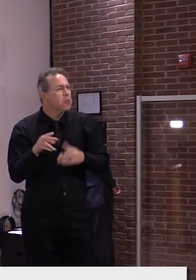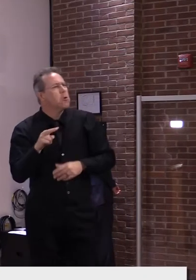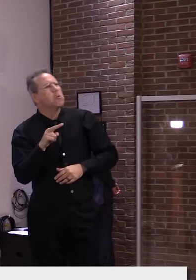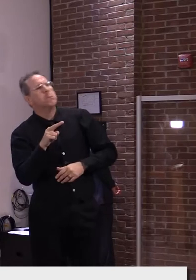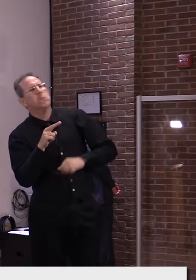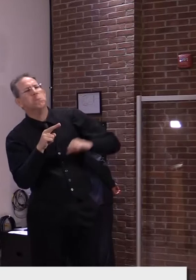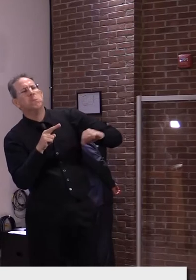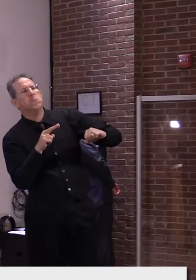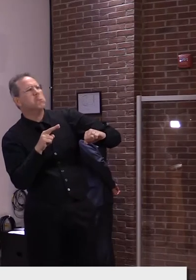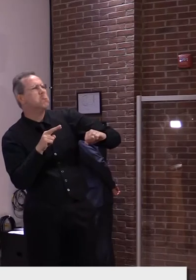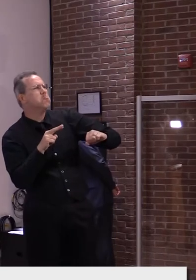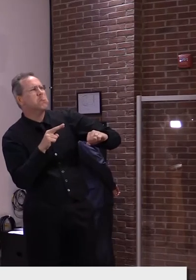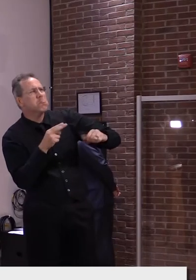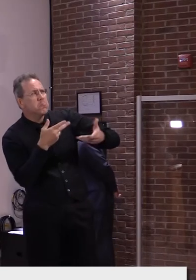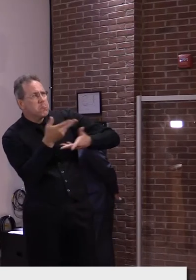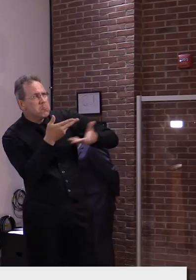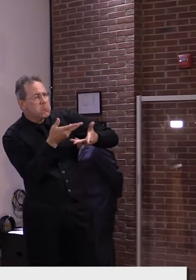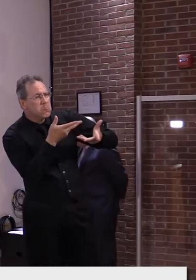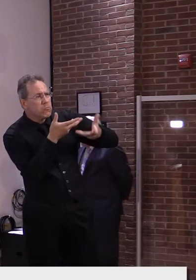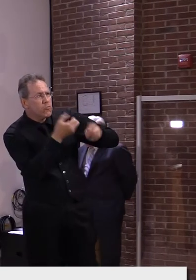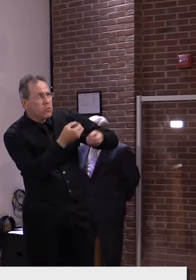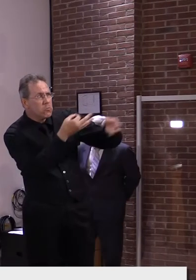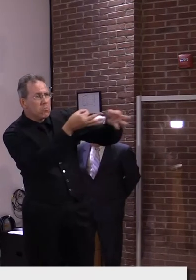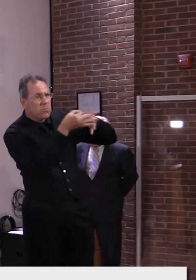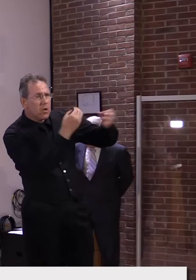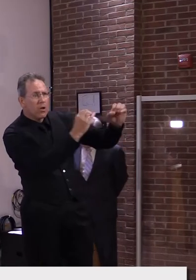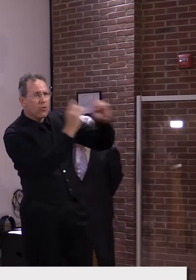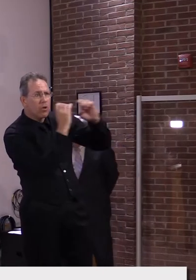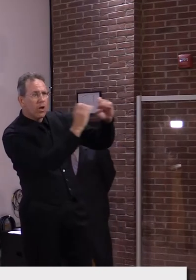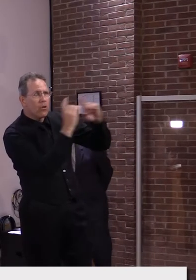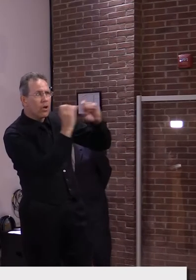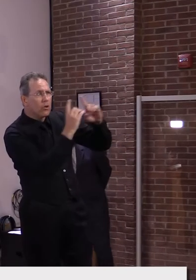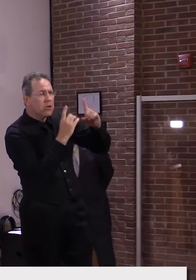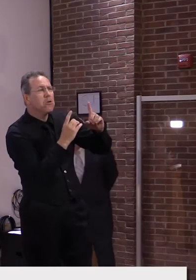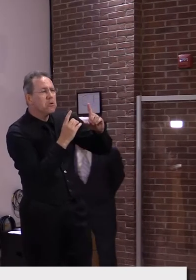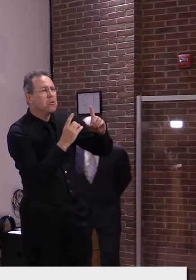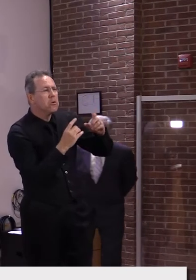own community who can help influence them.